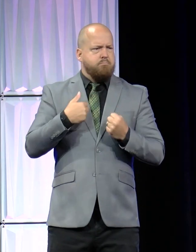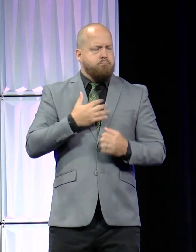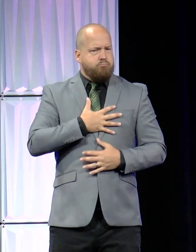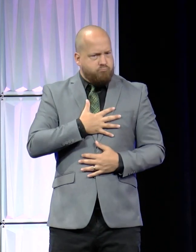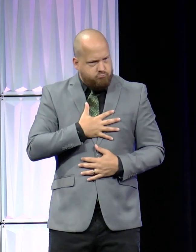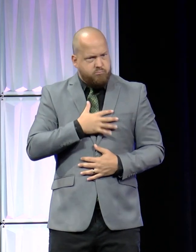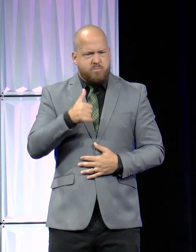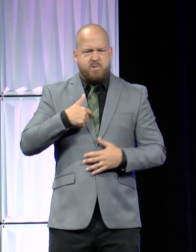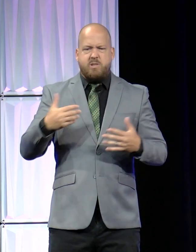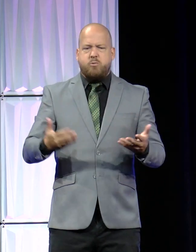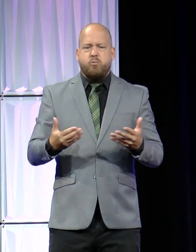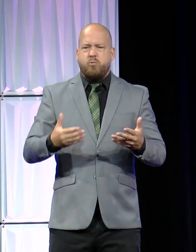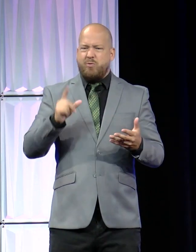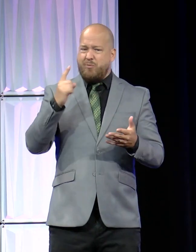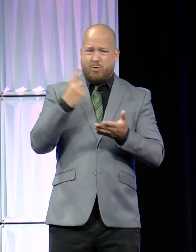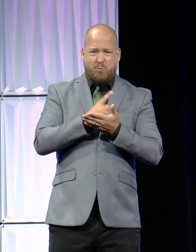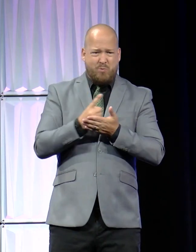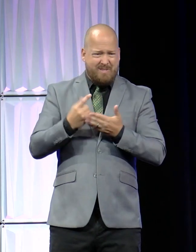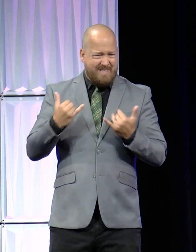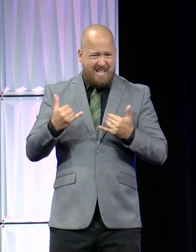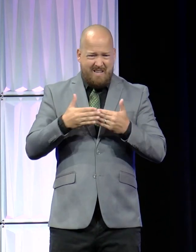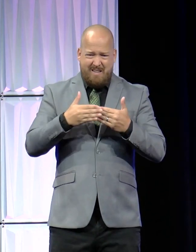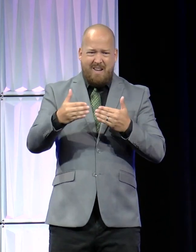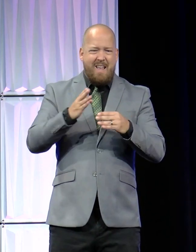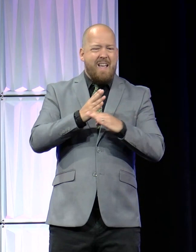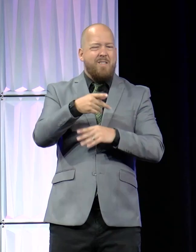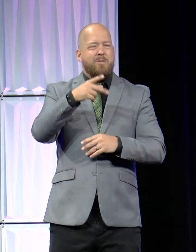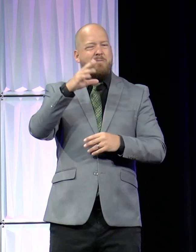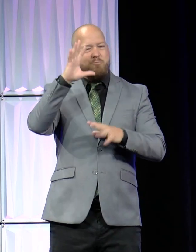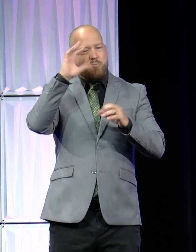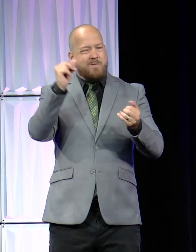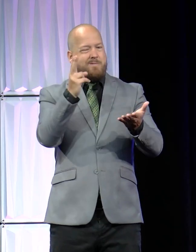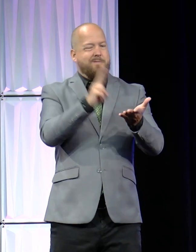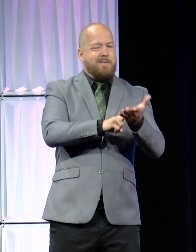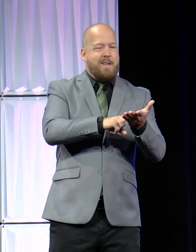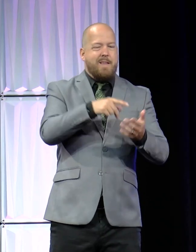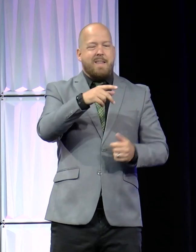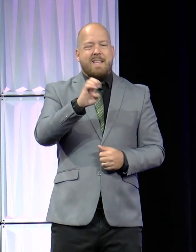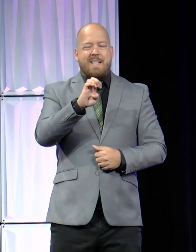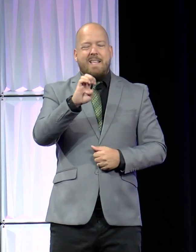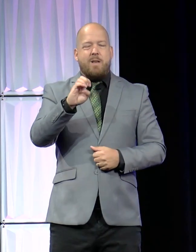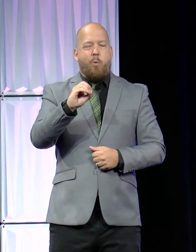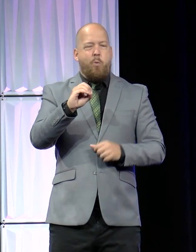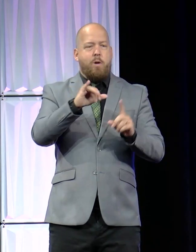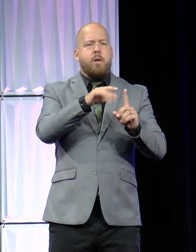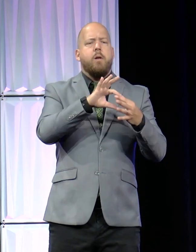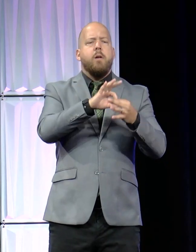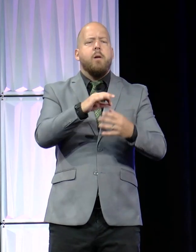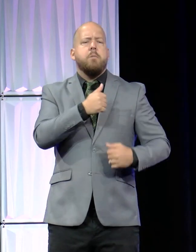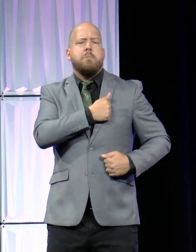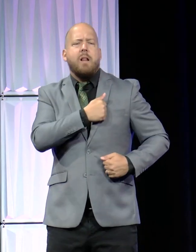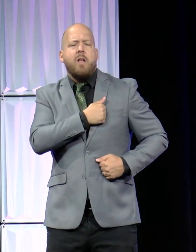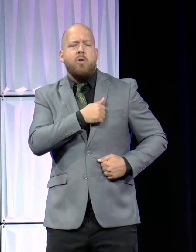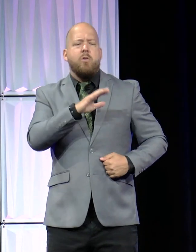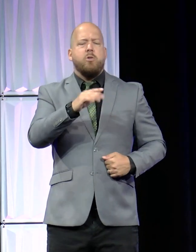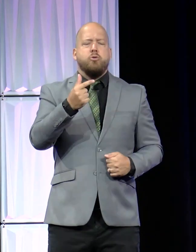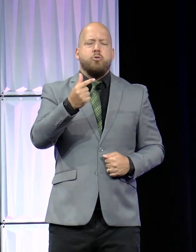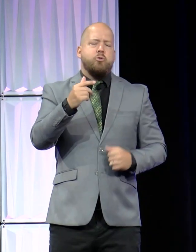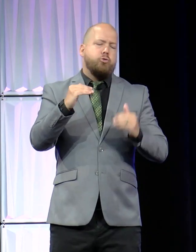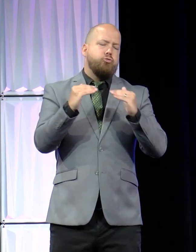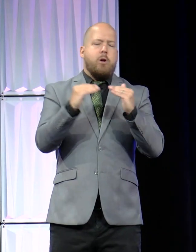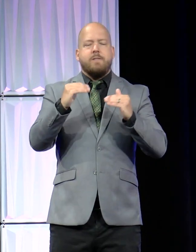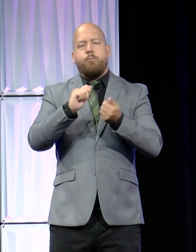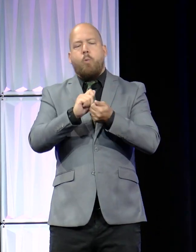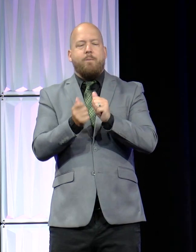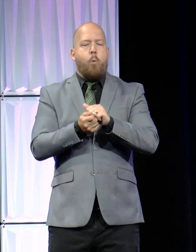the executive order to implement historic bipartisan military justice reforms that will significantly strengthen how